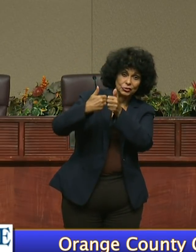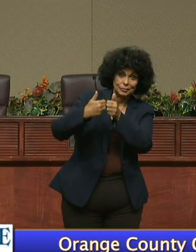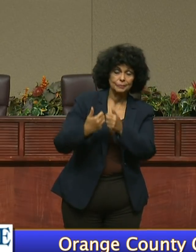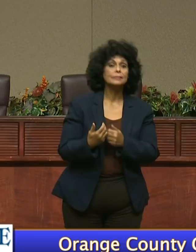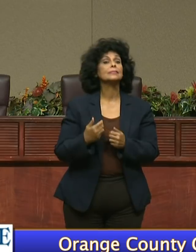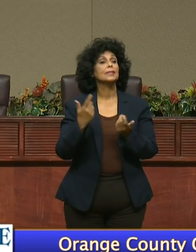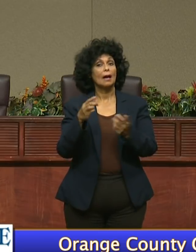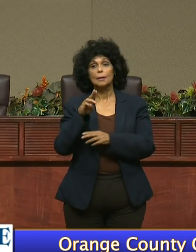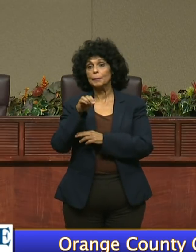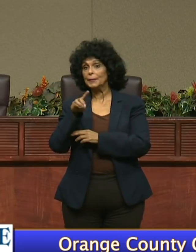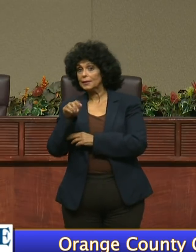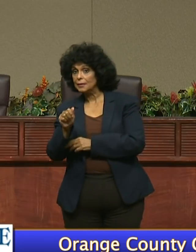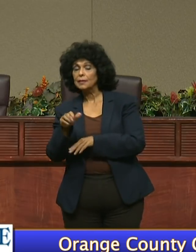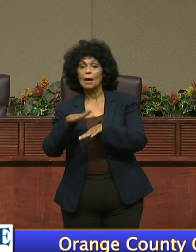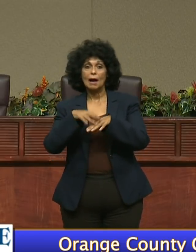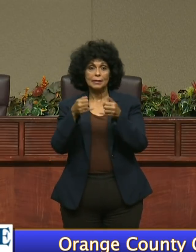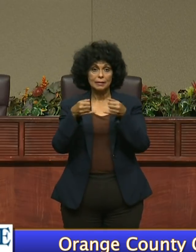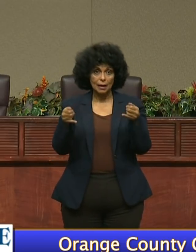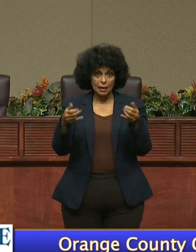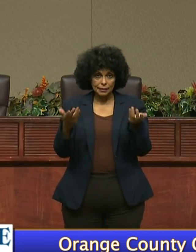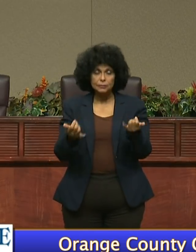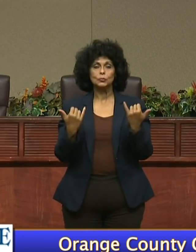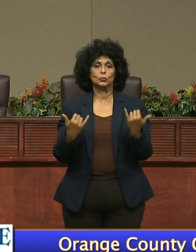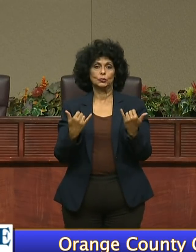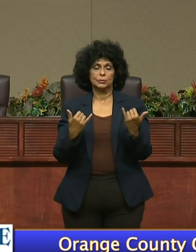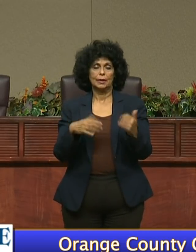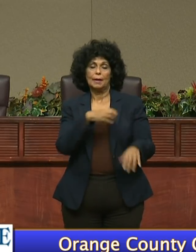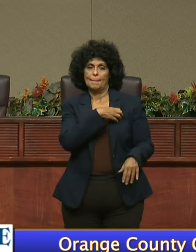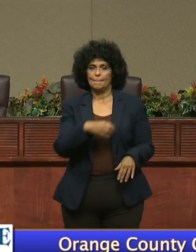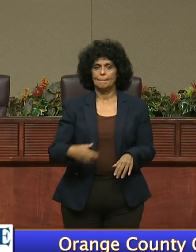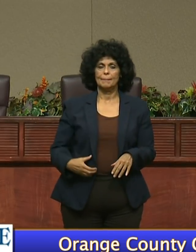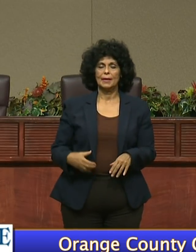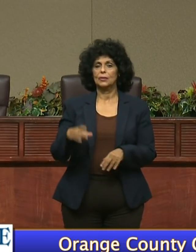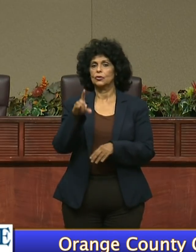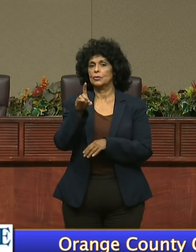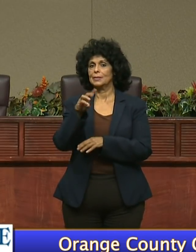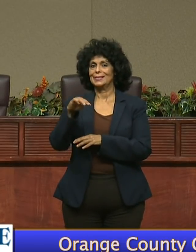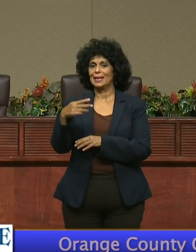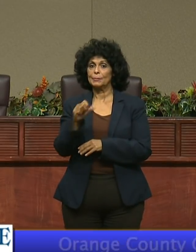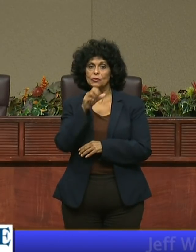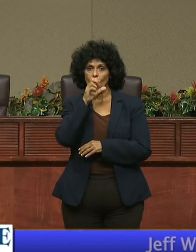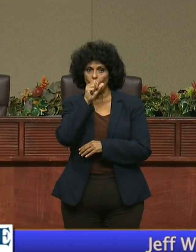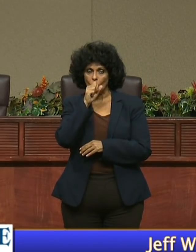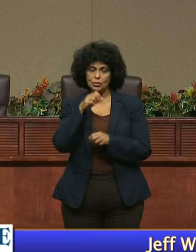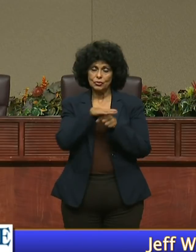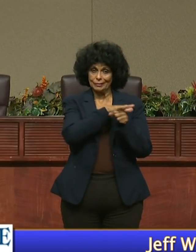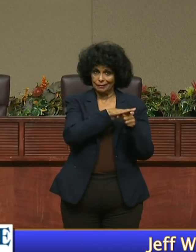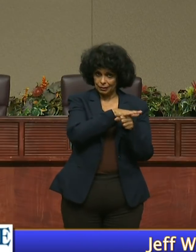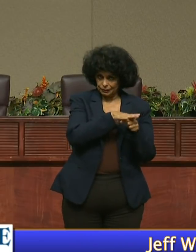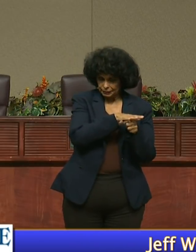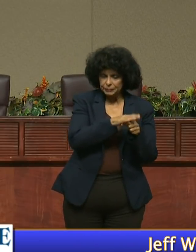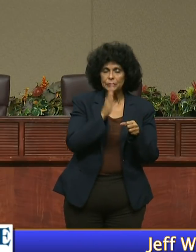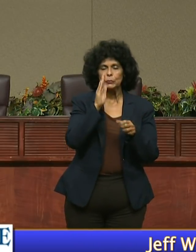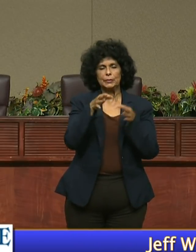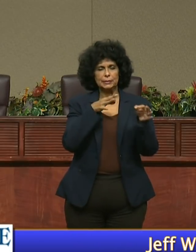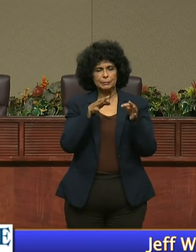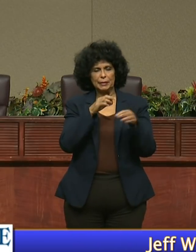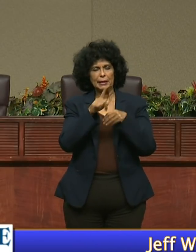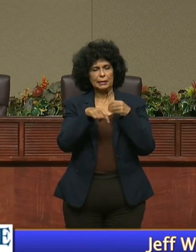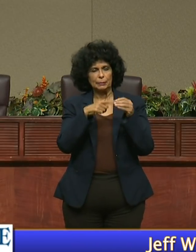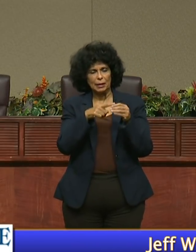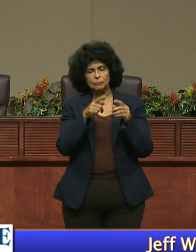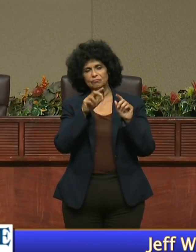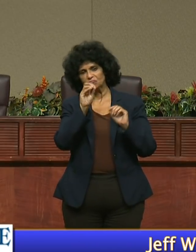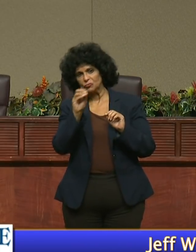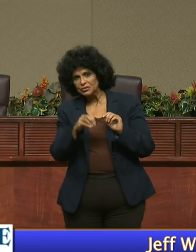us online. Today, Orange County Mayor Demings will discuss our positive cases, our percentages, our goals for the week, and some details